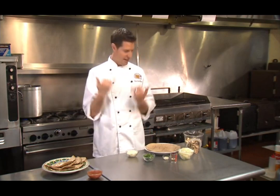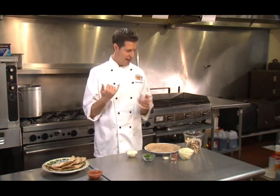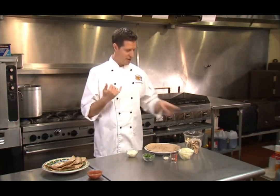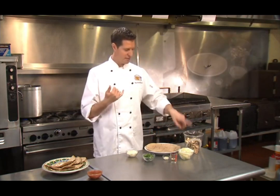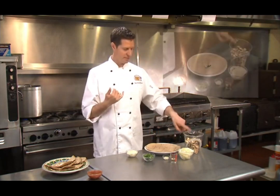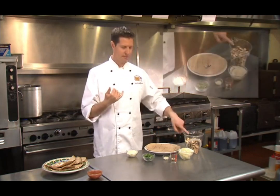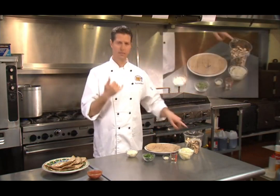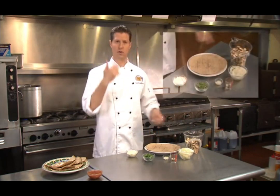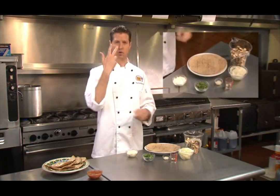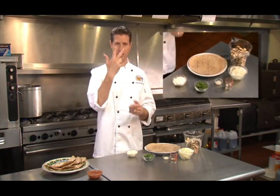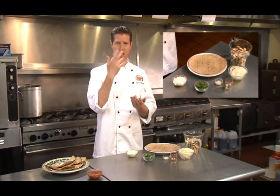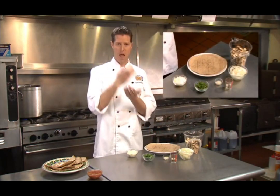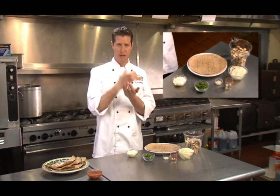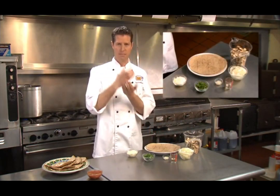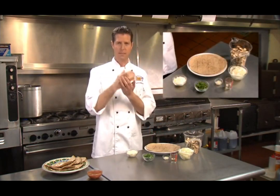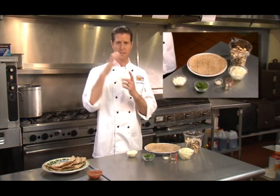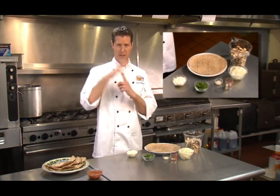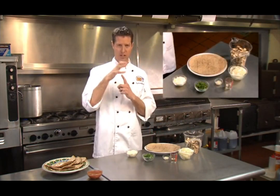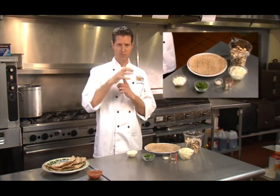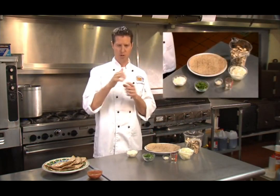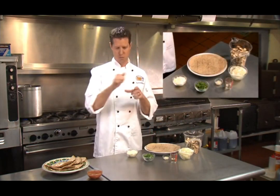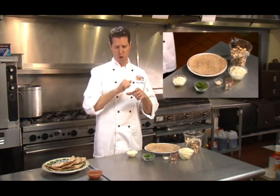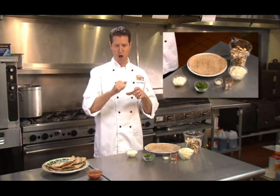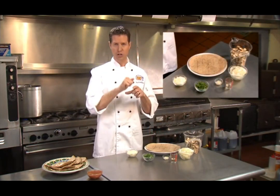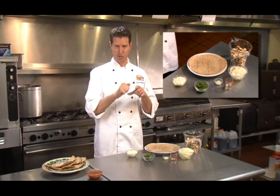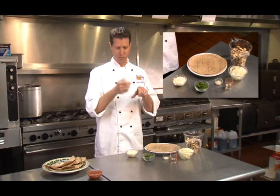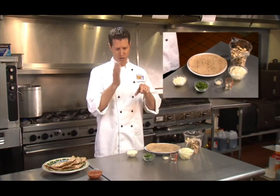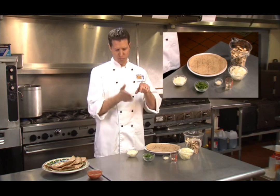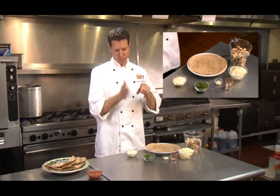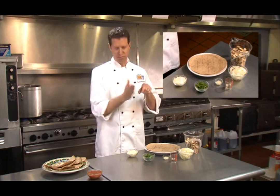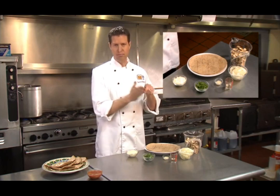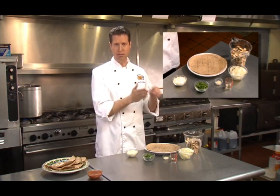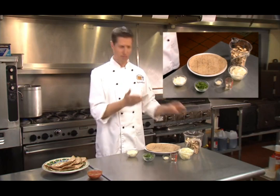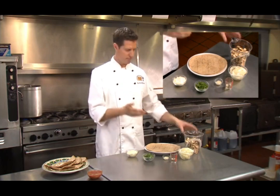Then wash 3 cups of mushrooms and slice.